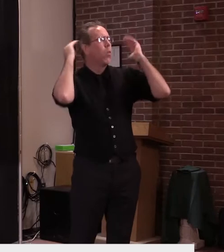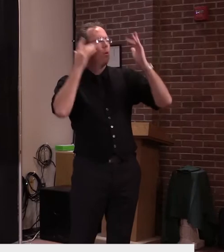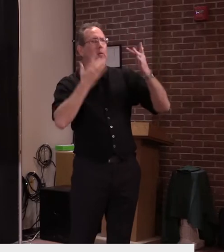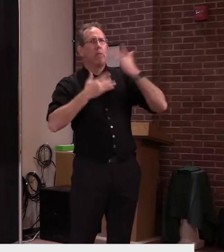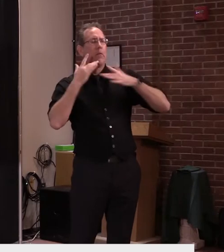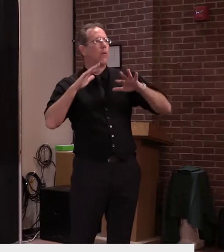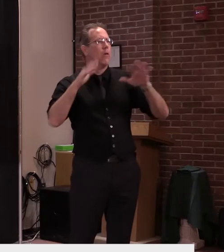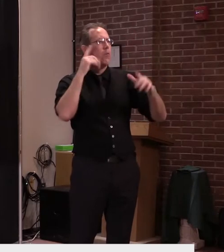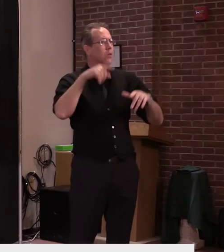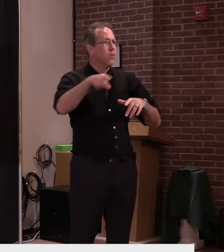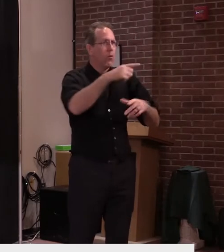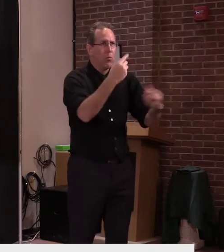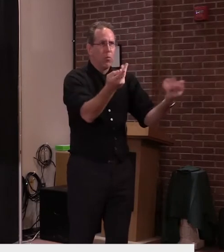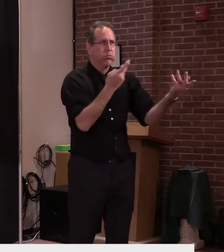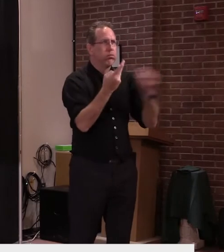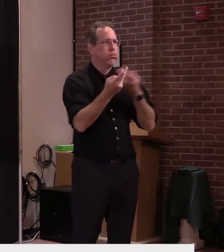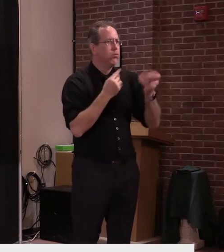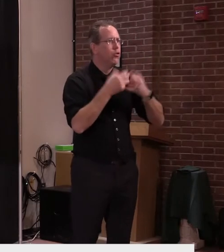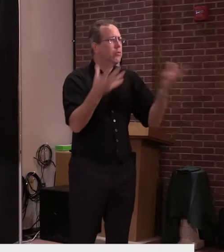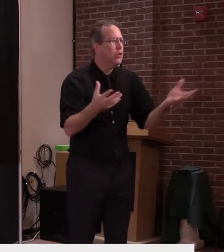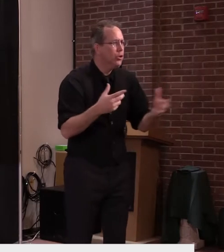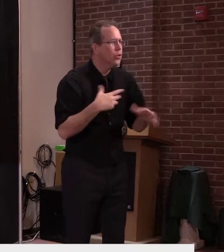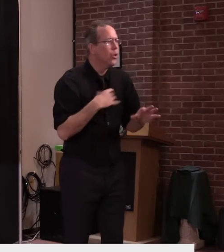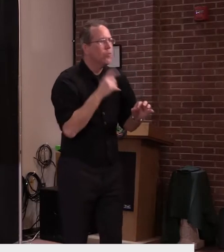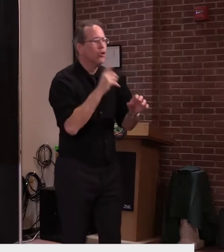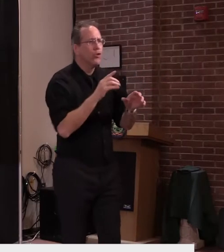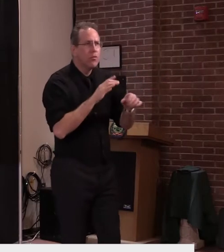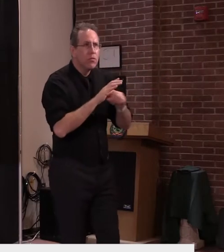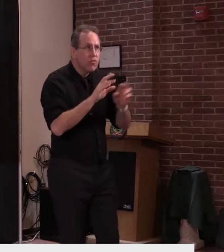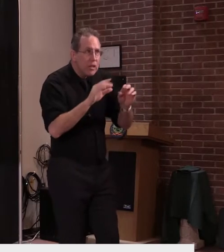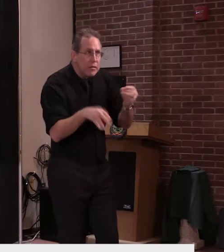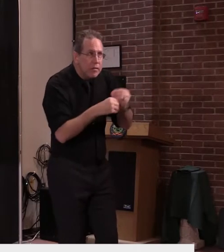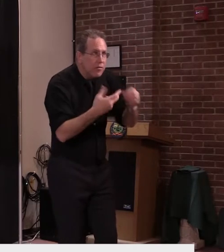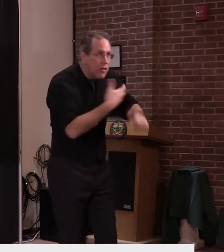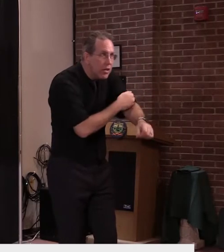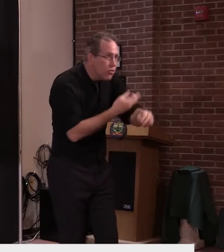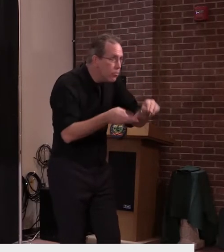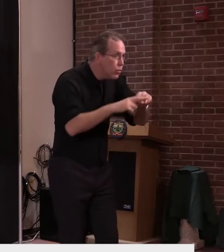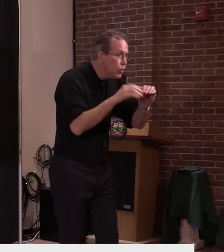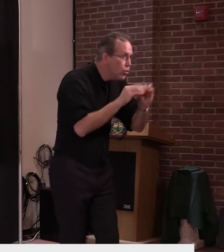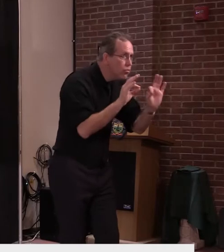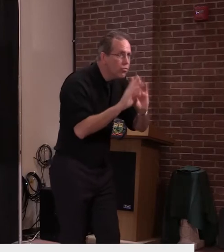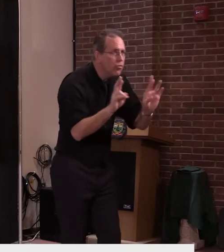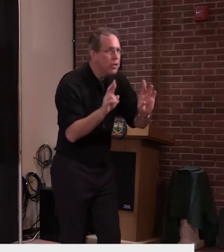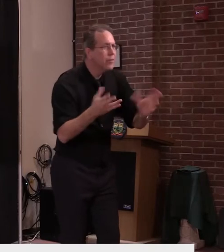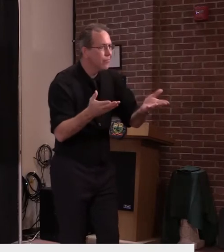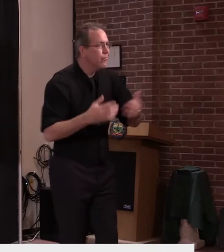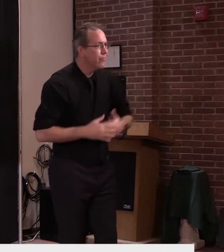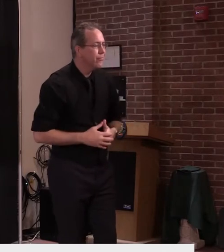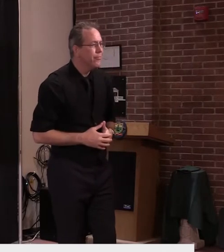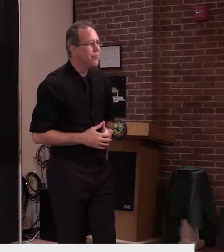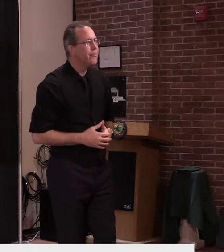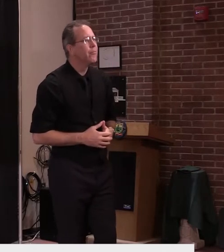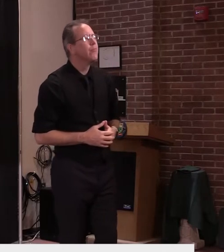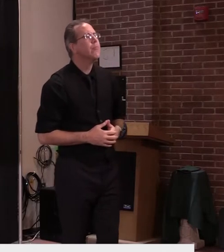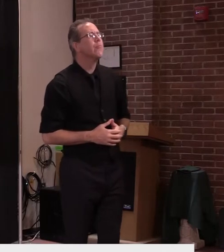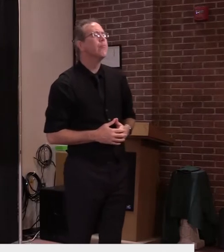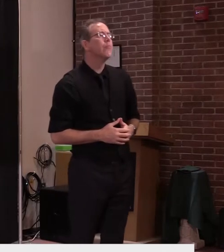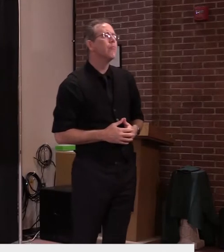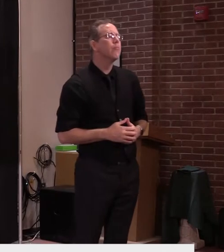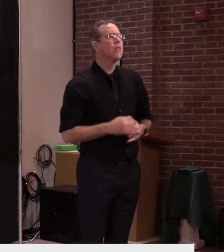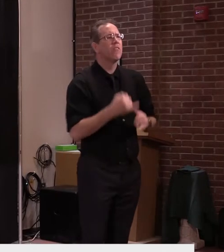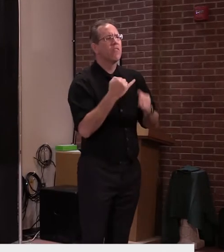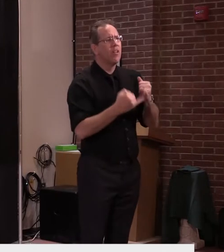boosted. Finally, following the information you just heard, on the impact of COVID-19 in